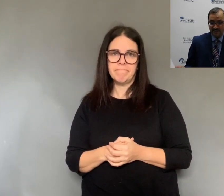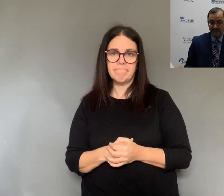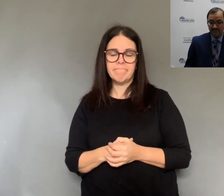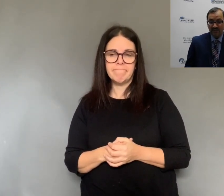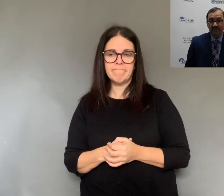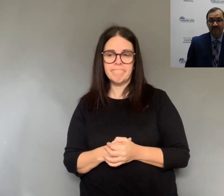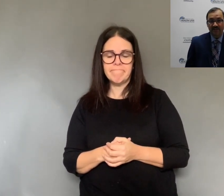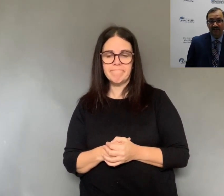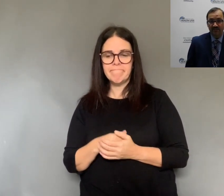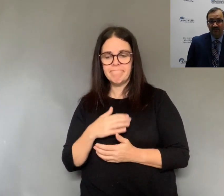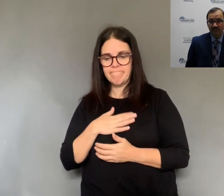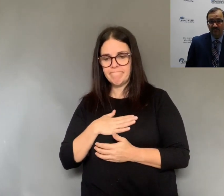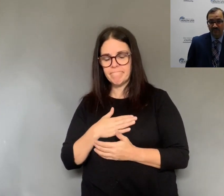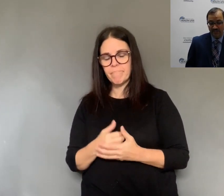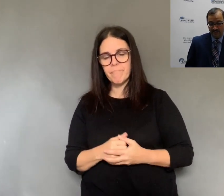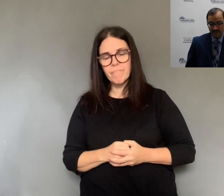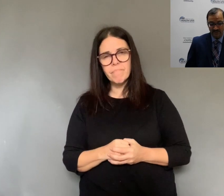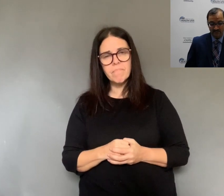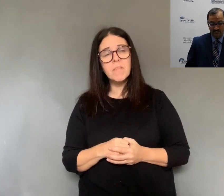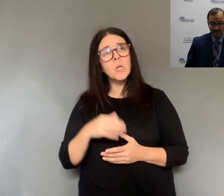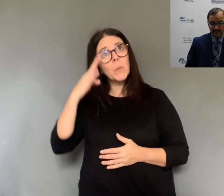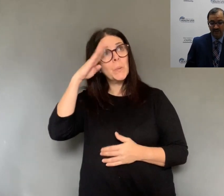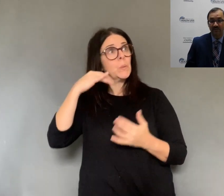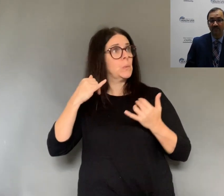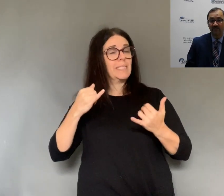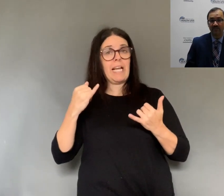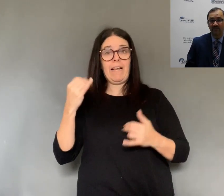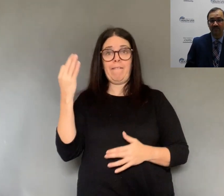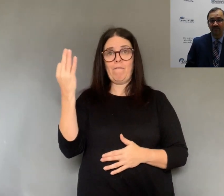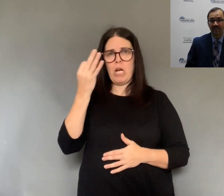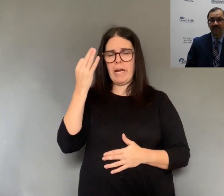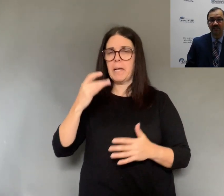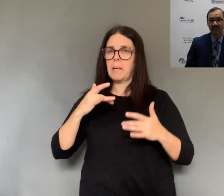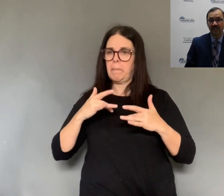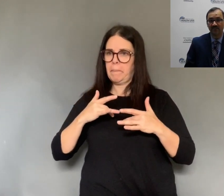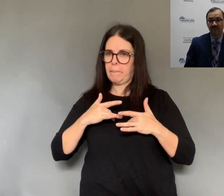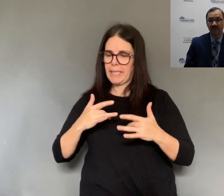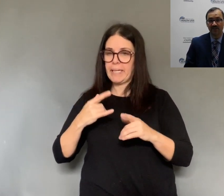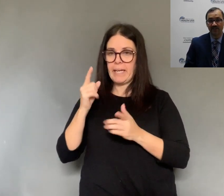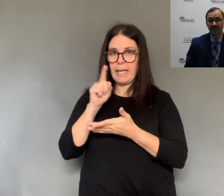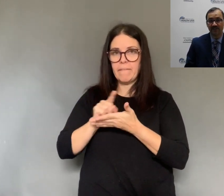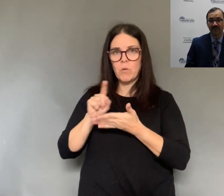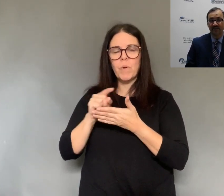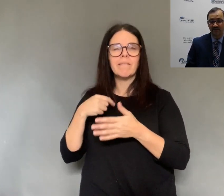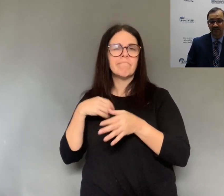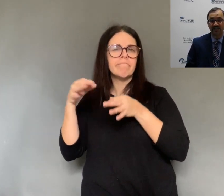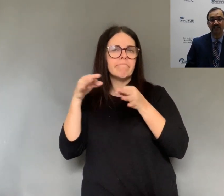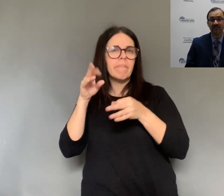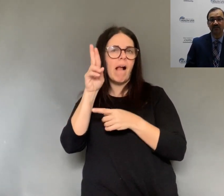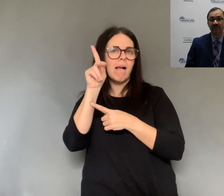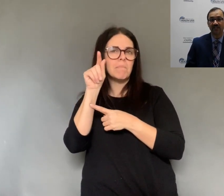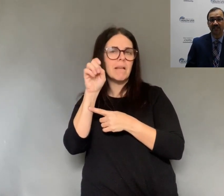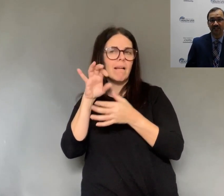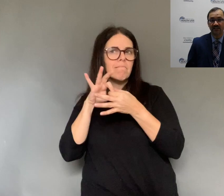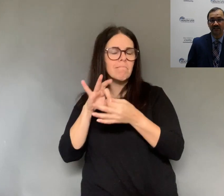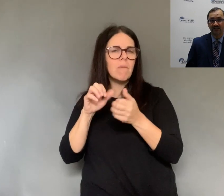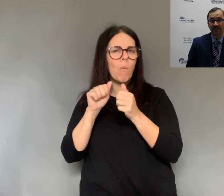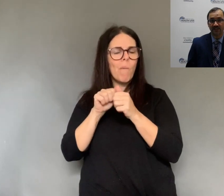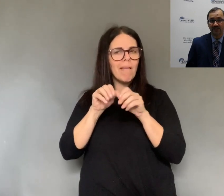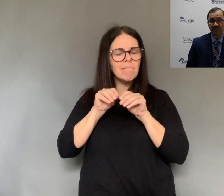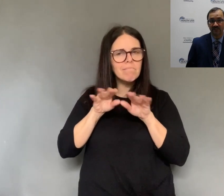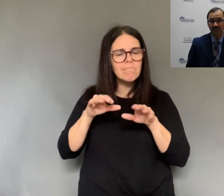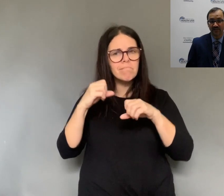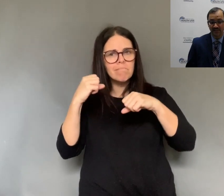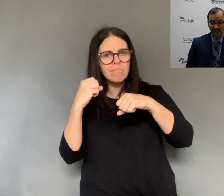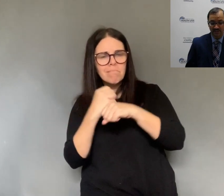It's like every Friday weekend, we present an epidemiological summary of all the cases of COVID-19 in